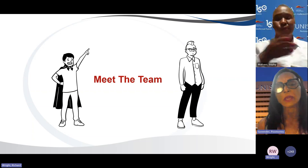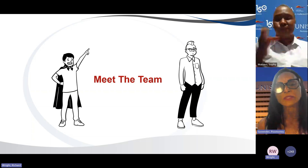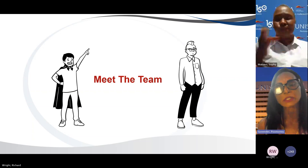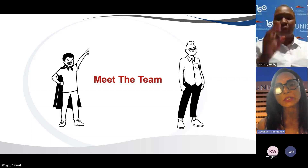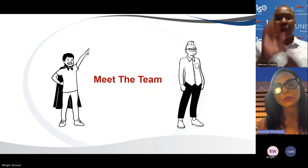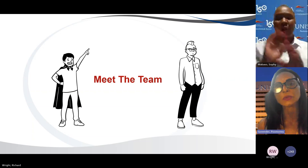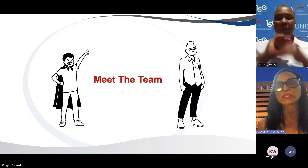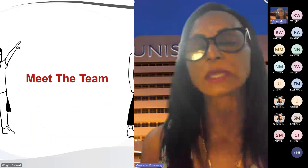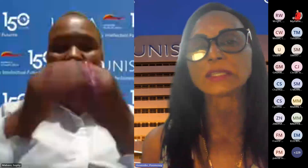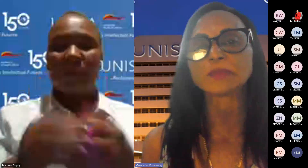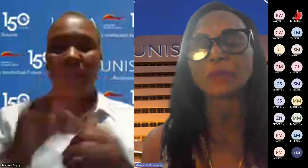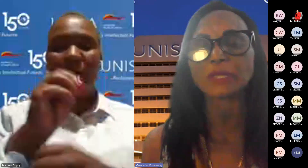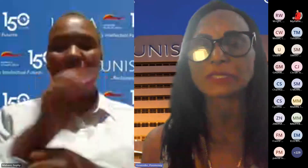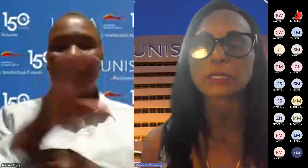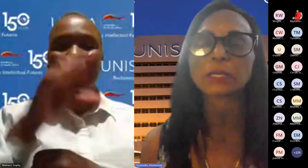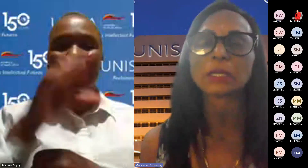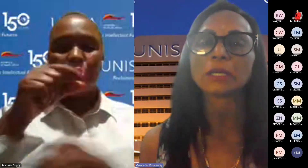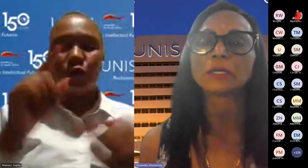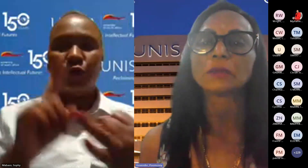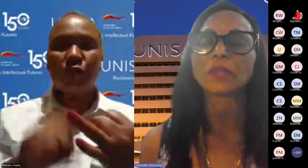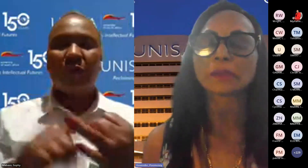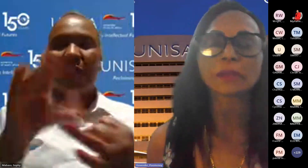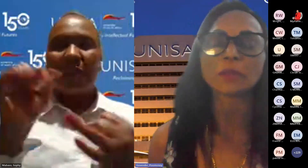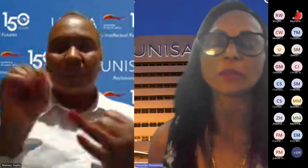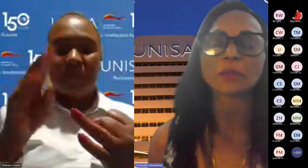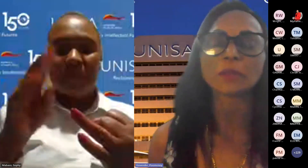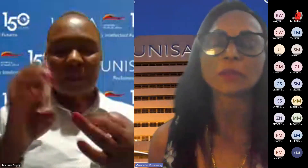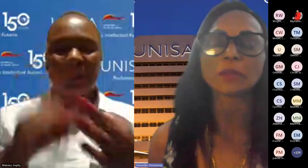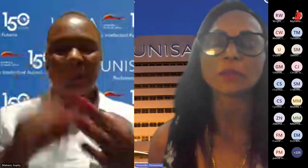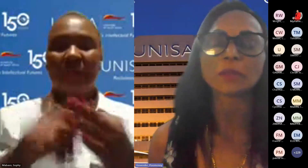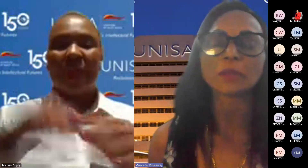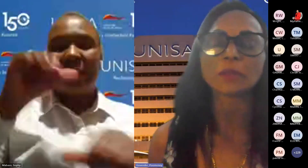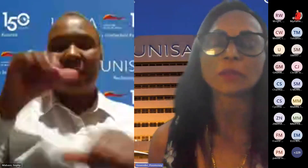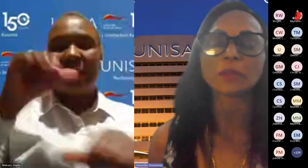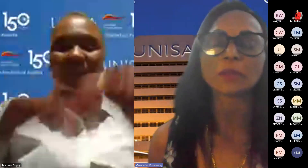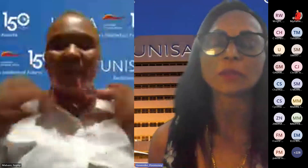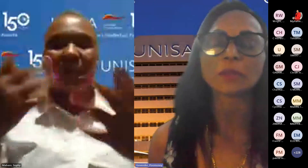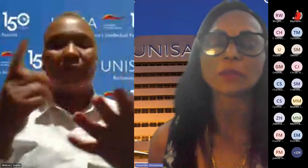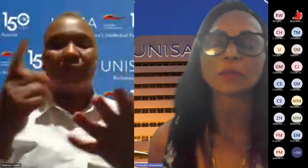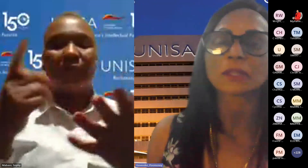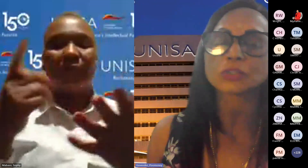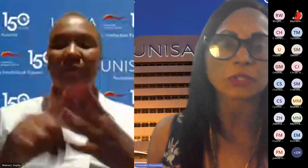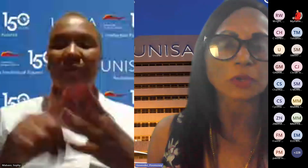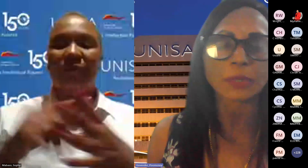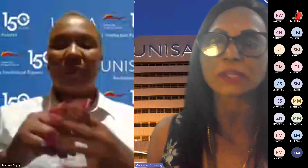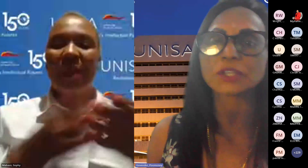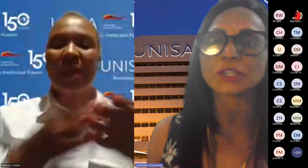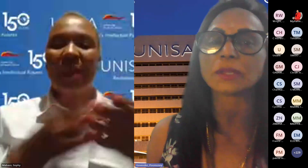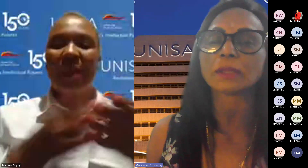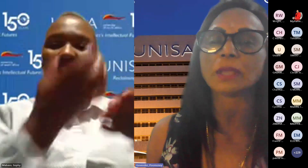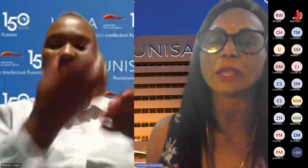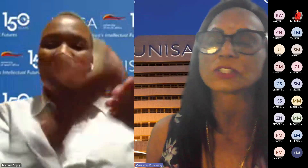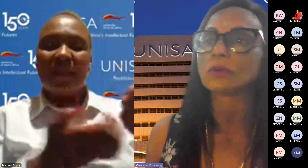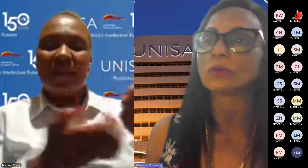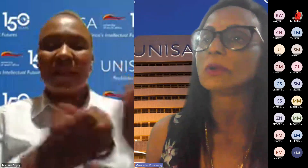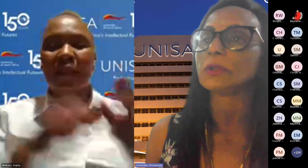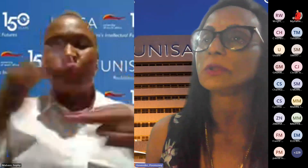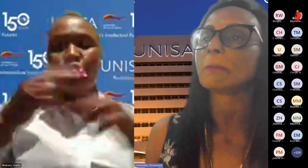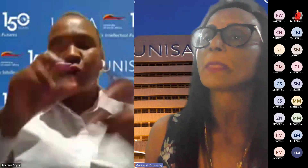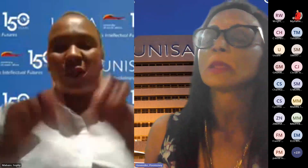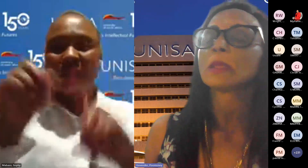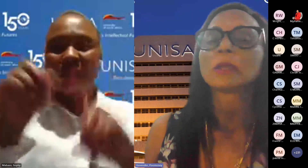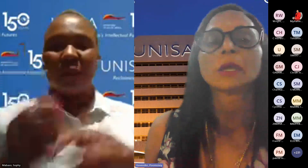namely MCQs, case-based assessments, essays, short questions, and